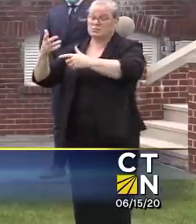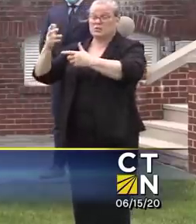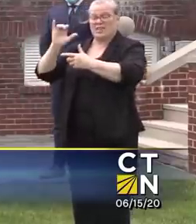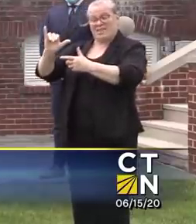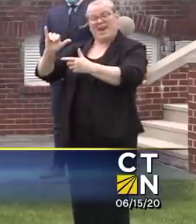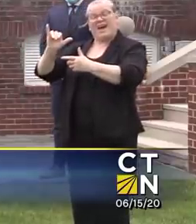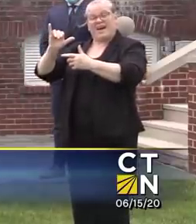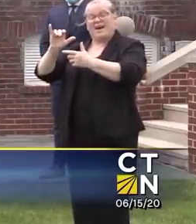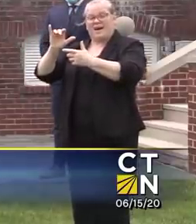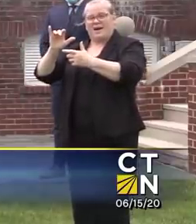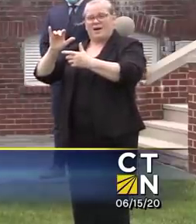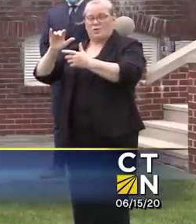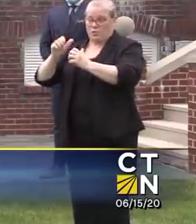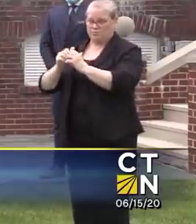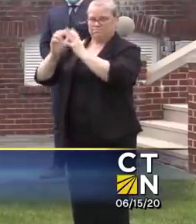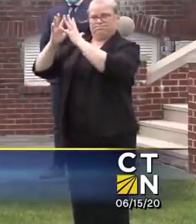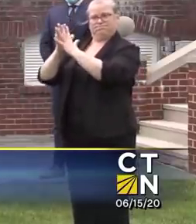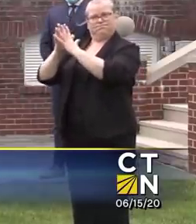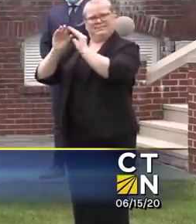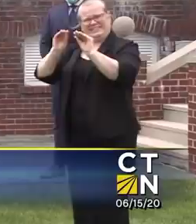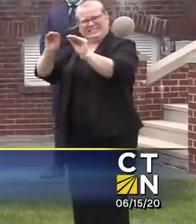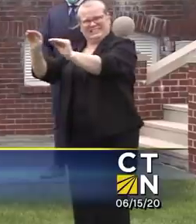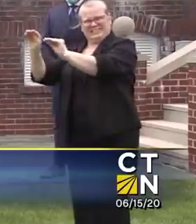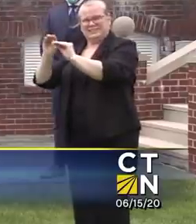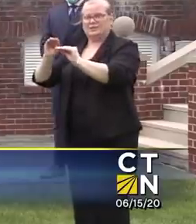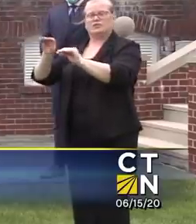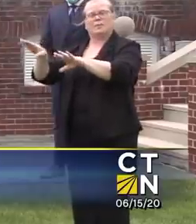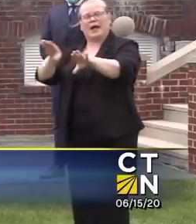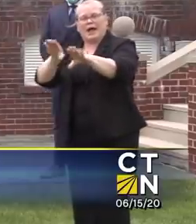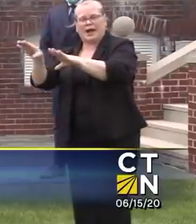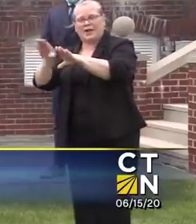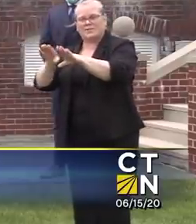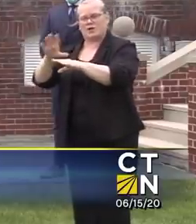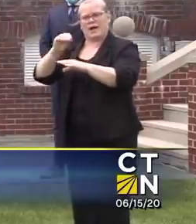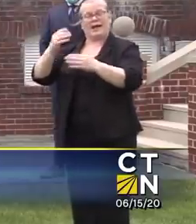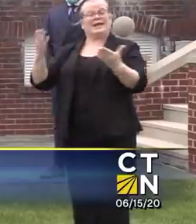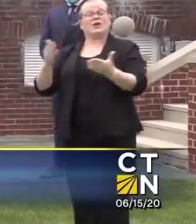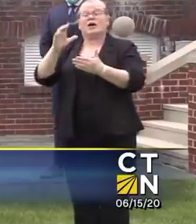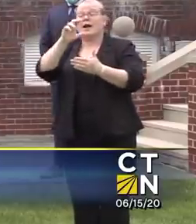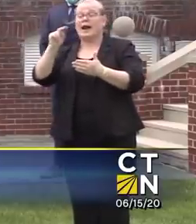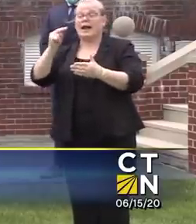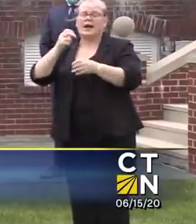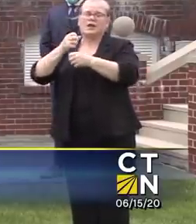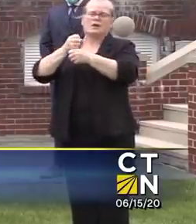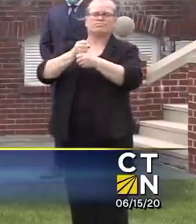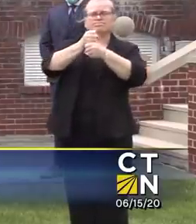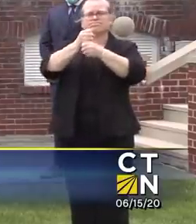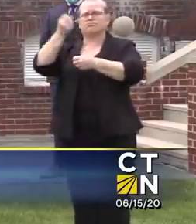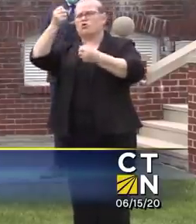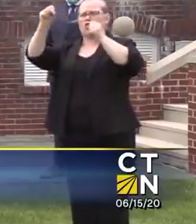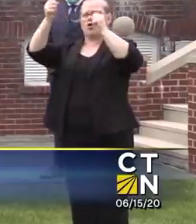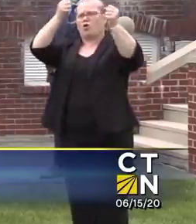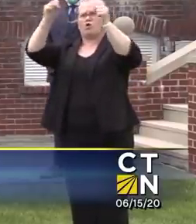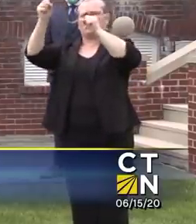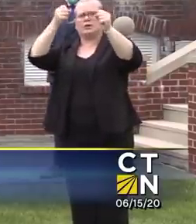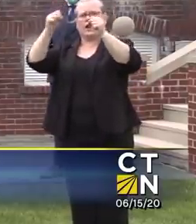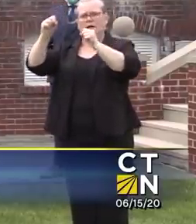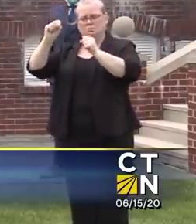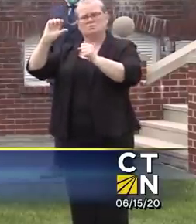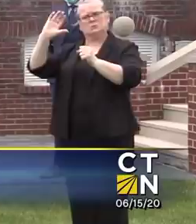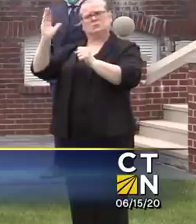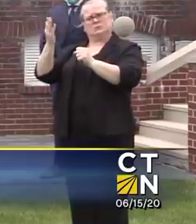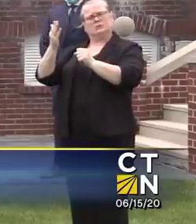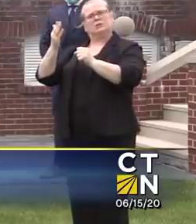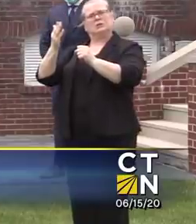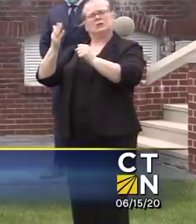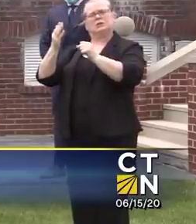we're seeing here in Connecticut, particularly when we don't see the violence and the destruction of property. Not only